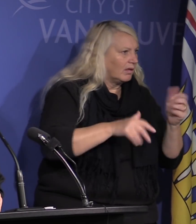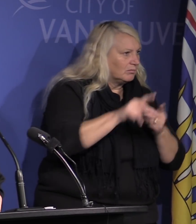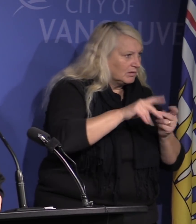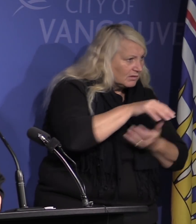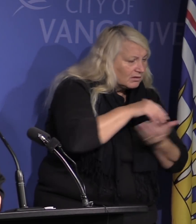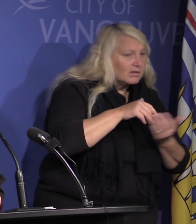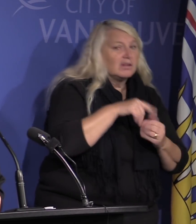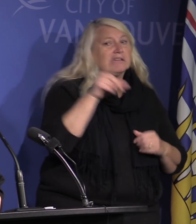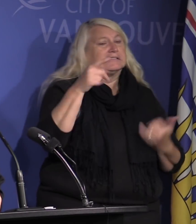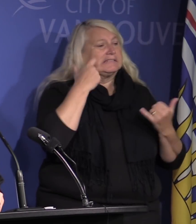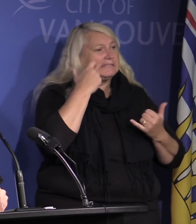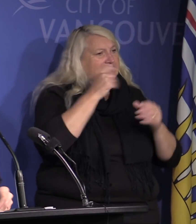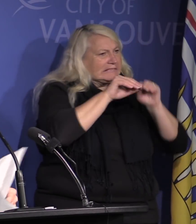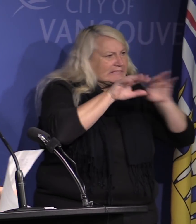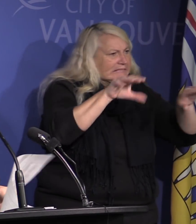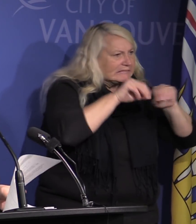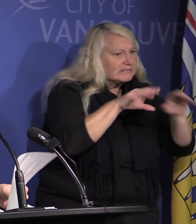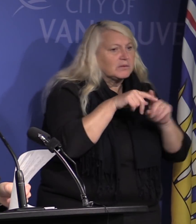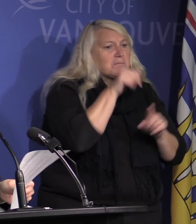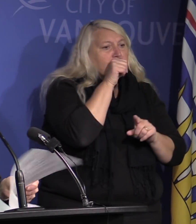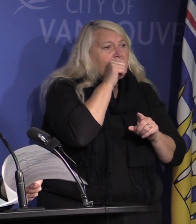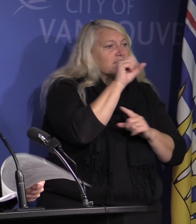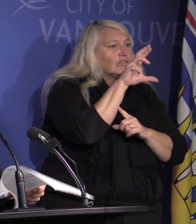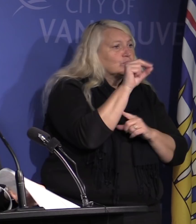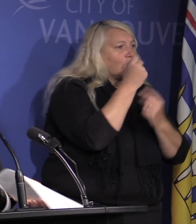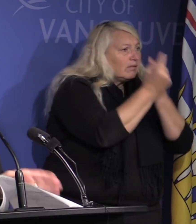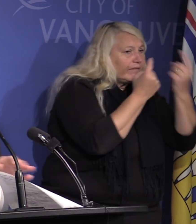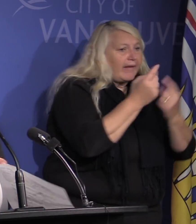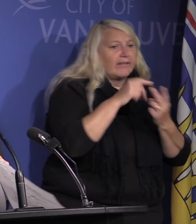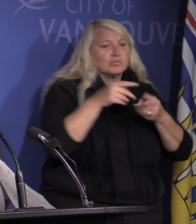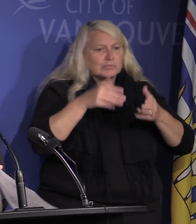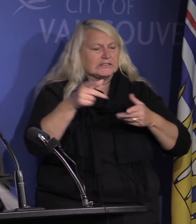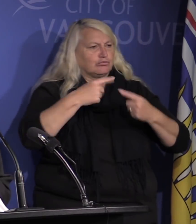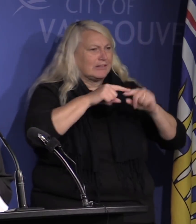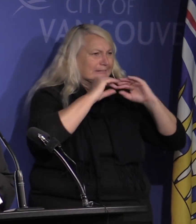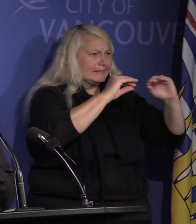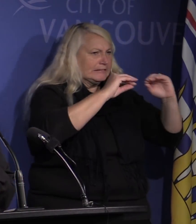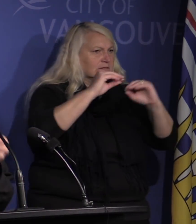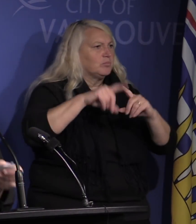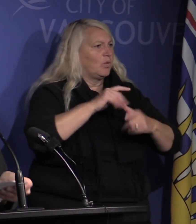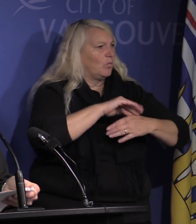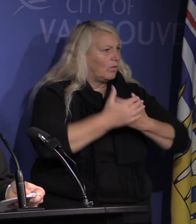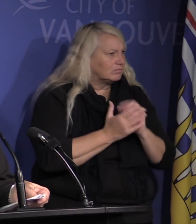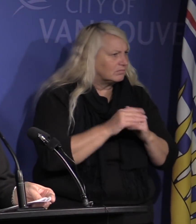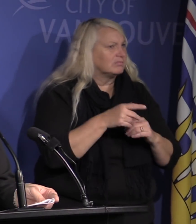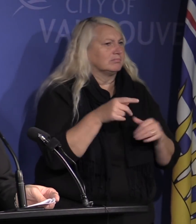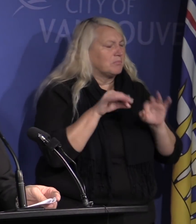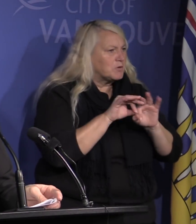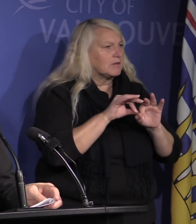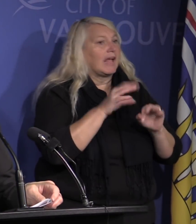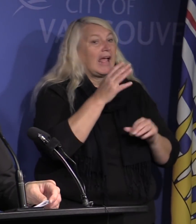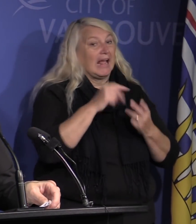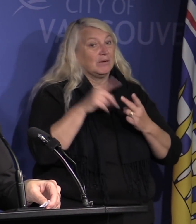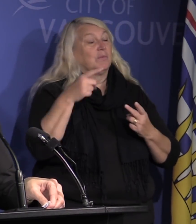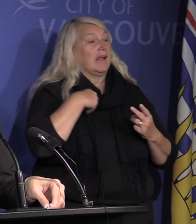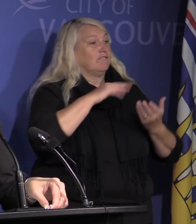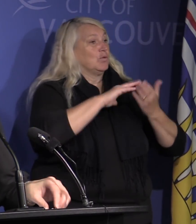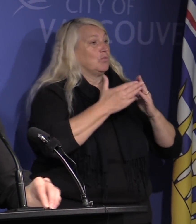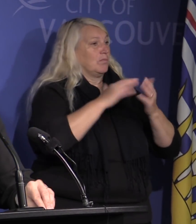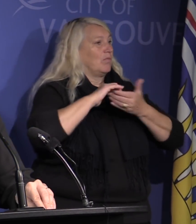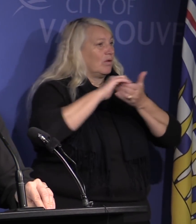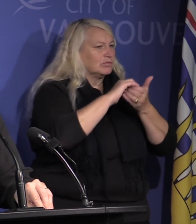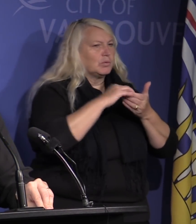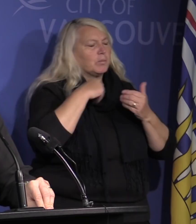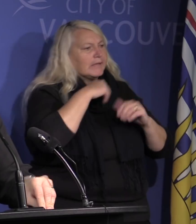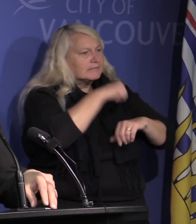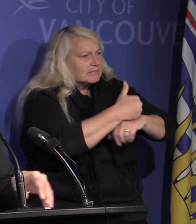hygiene information into private SROs and on the street. And we are also working on and having urgent discussions with community partners on other basic